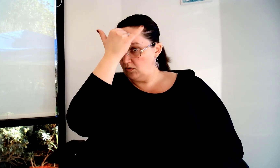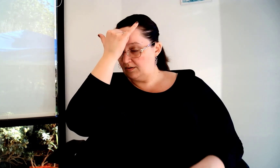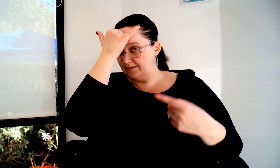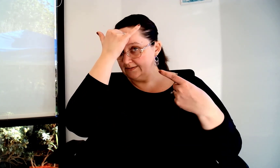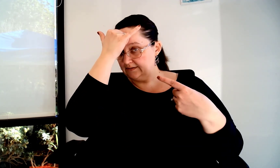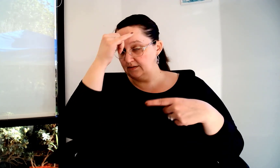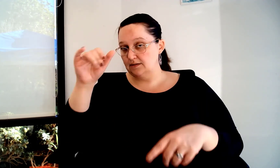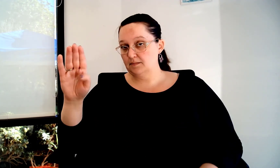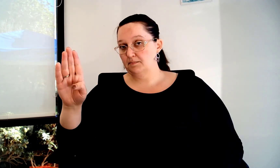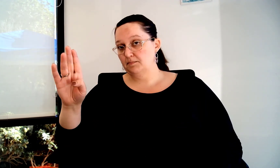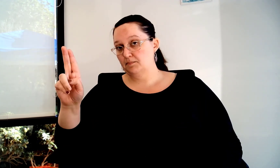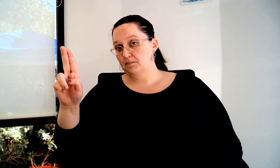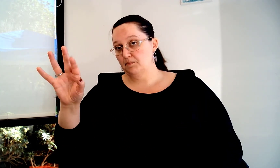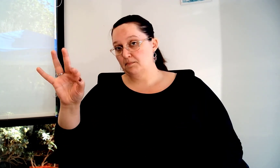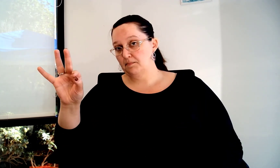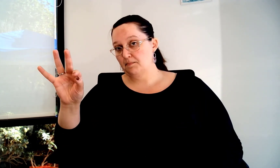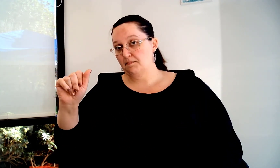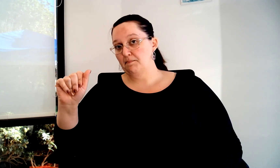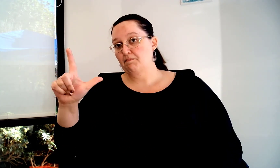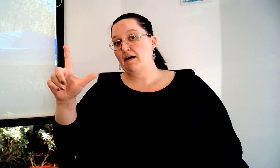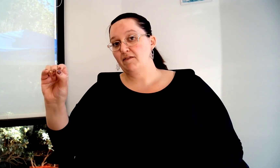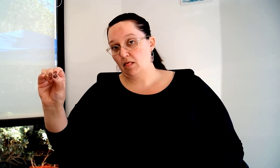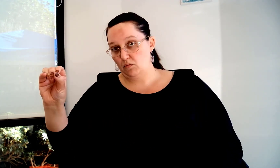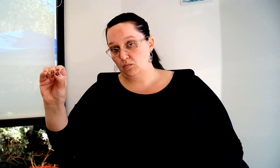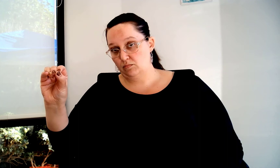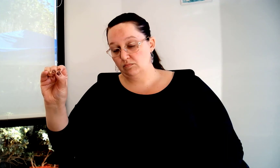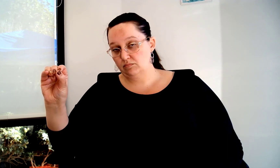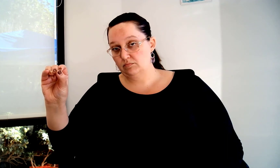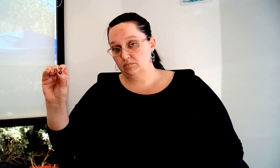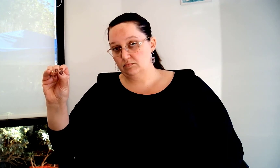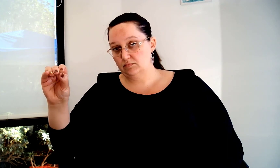If you have your palm in, that's buffalo or bison.